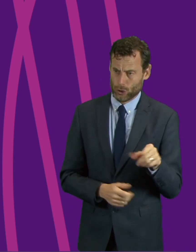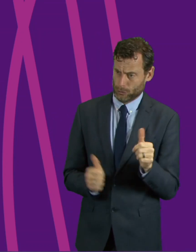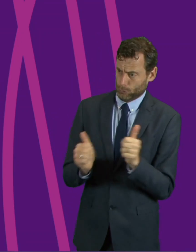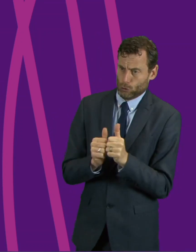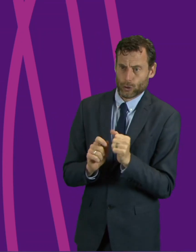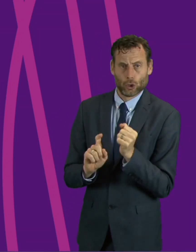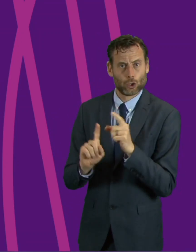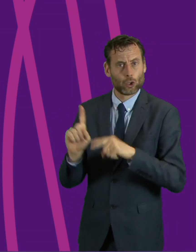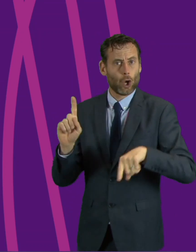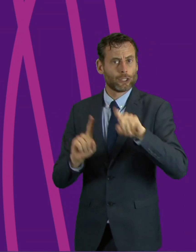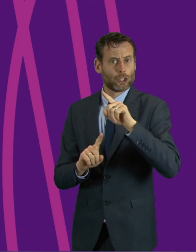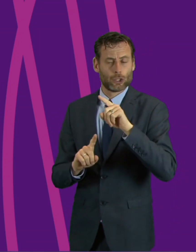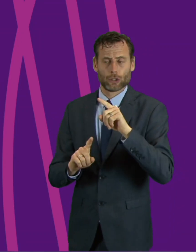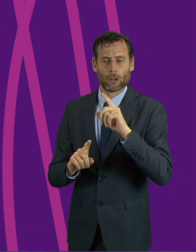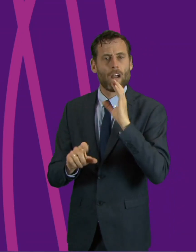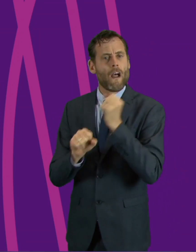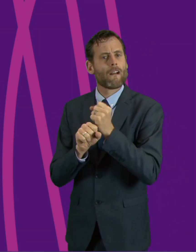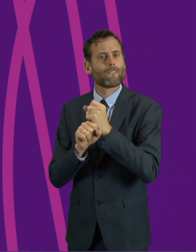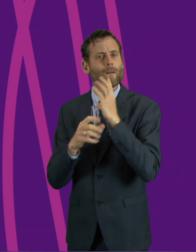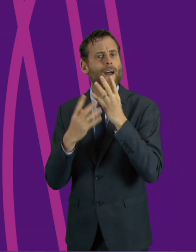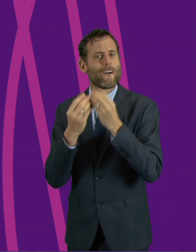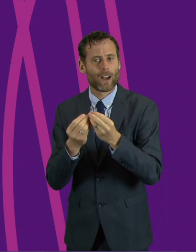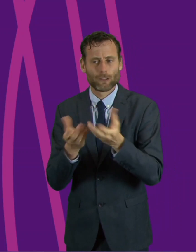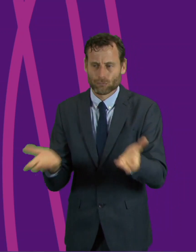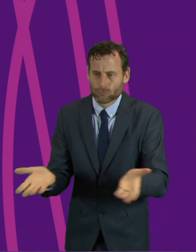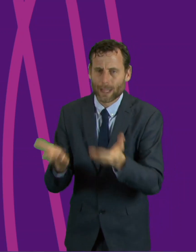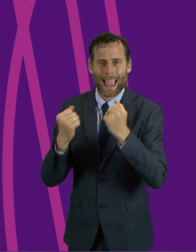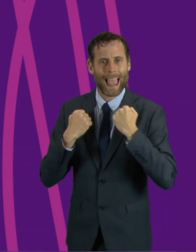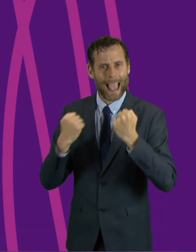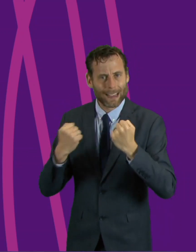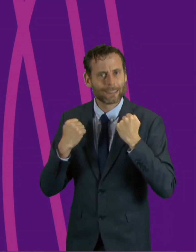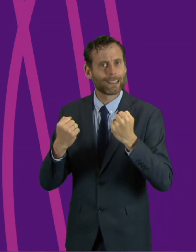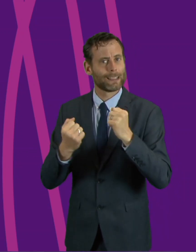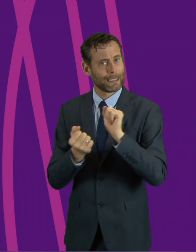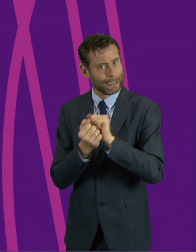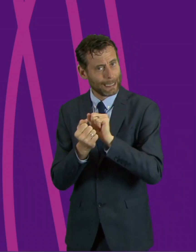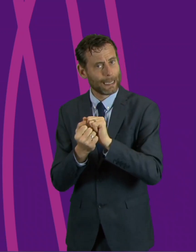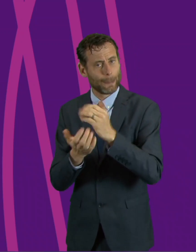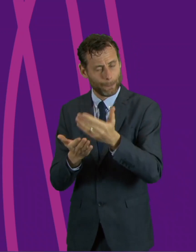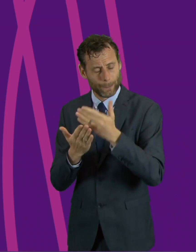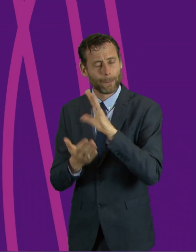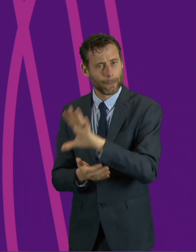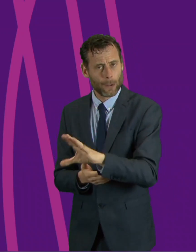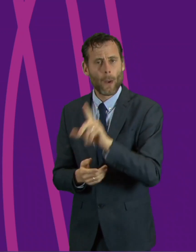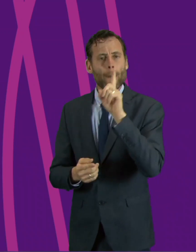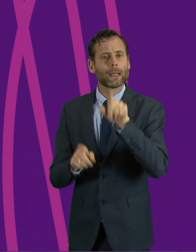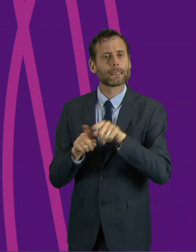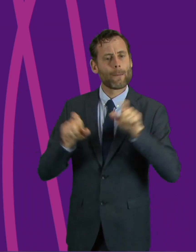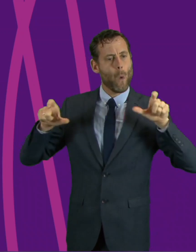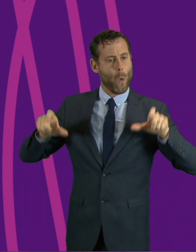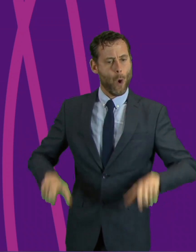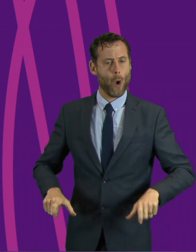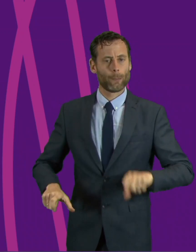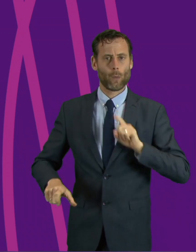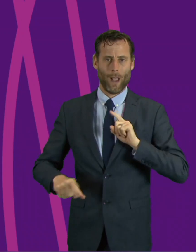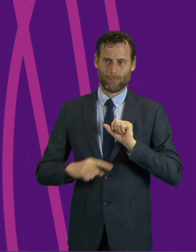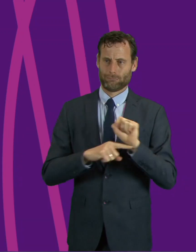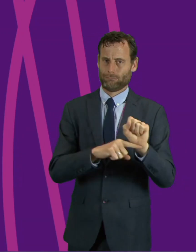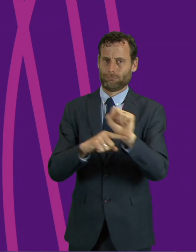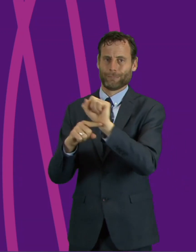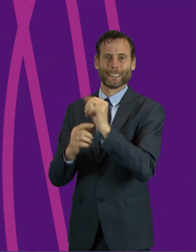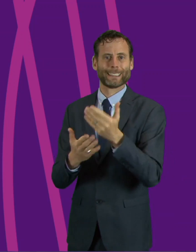for restrictions to last as long as needed to keep us all safe. But she has said, has any consideration been